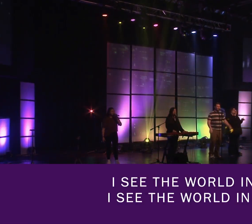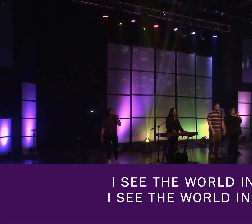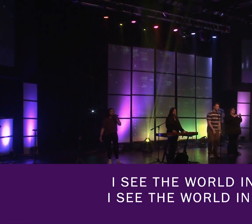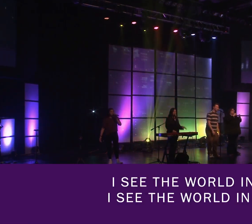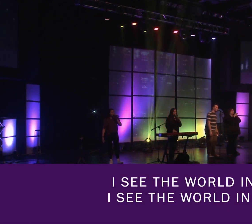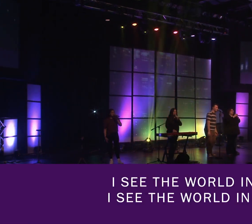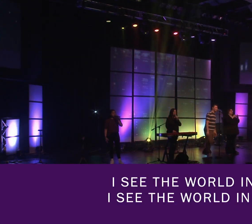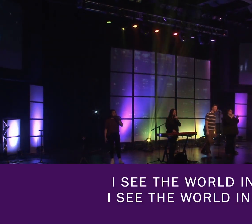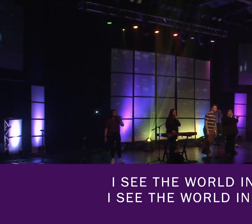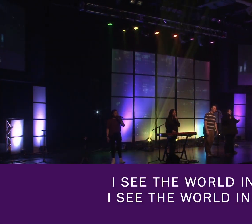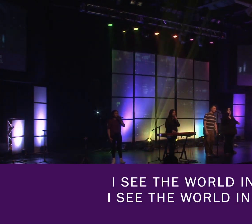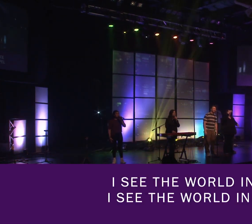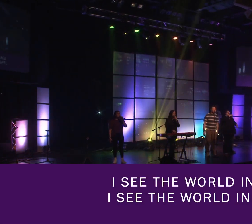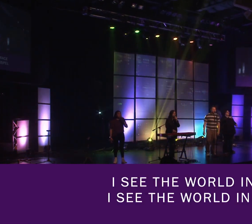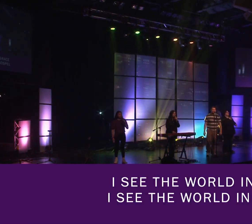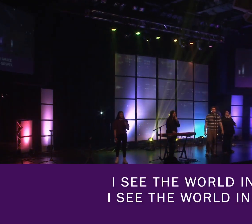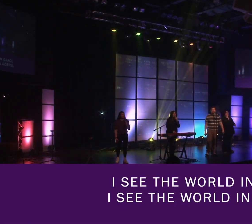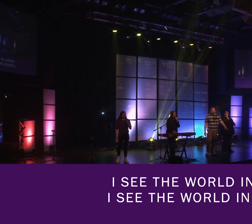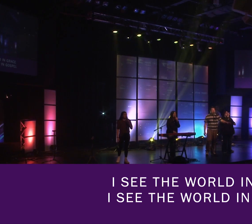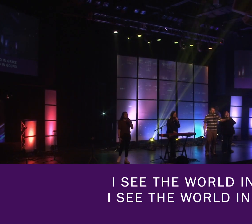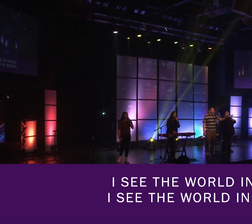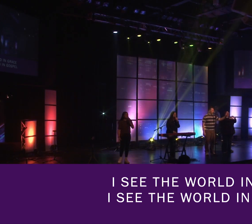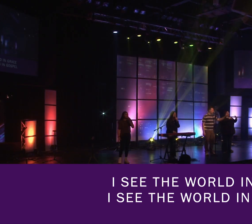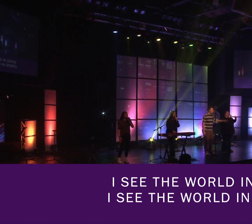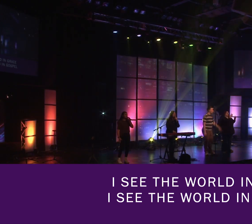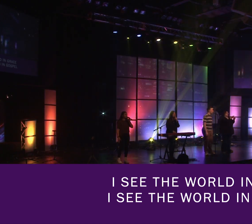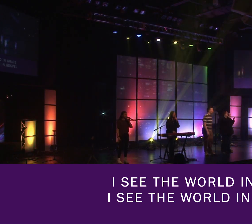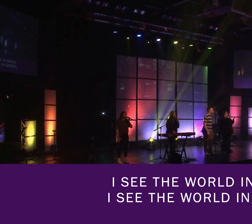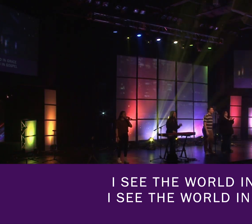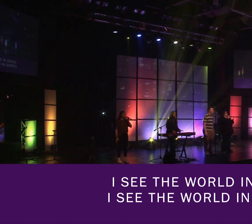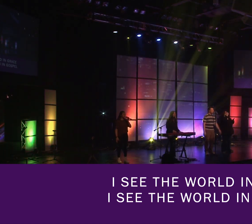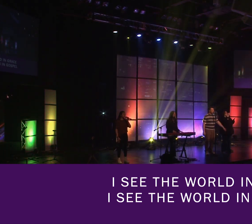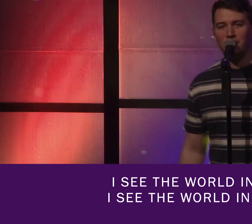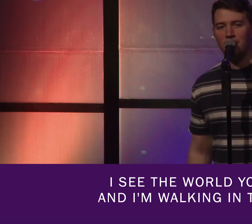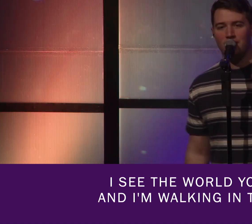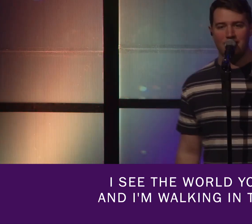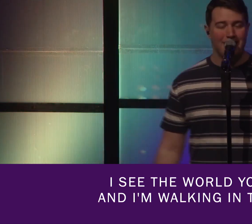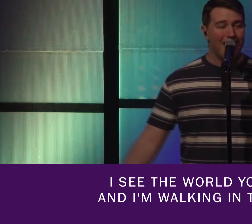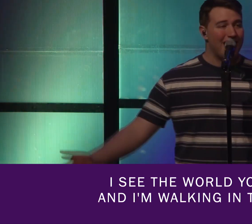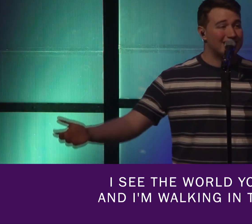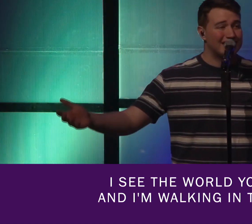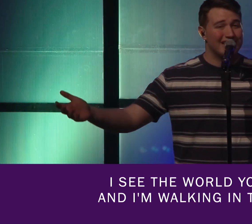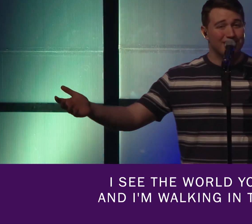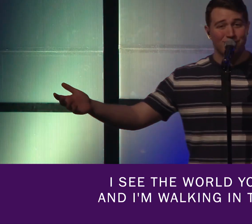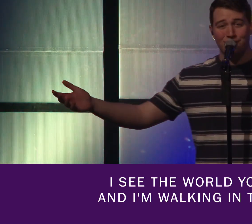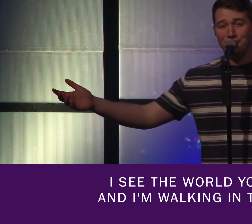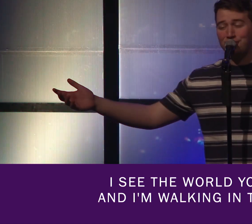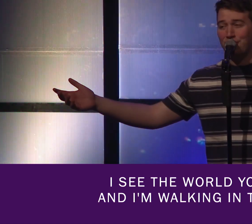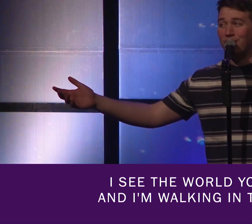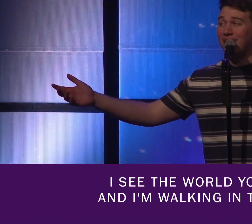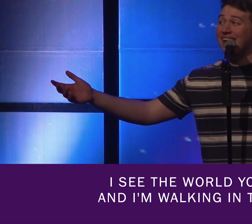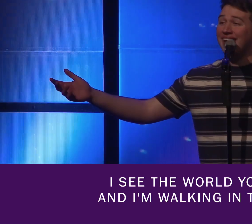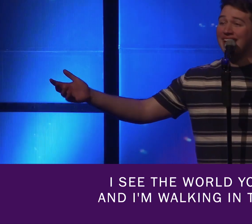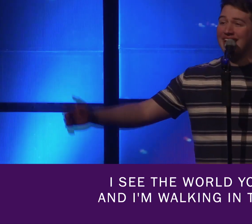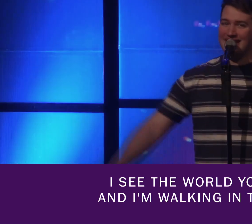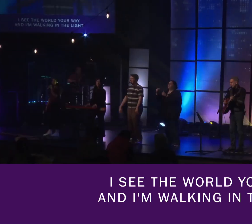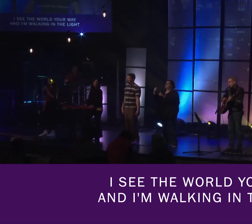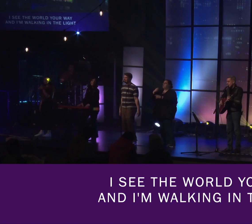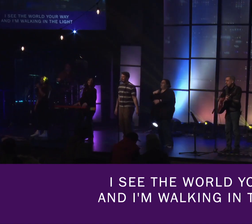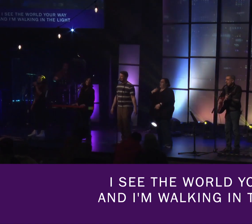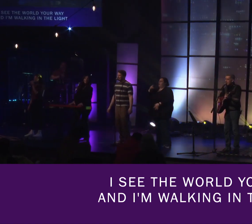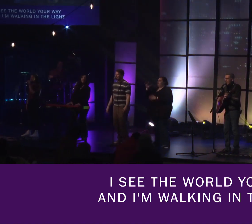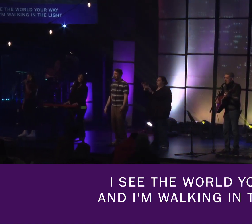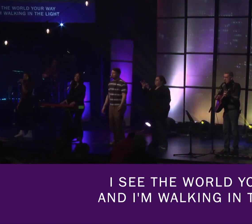I see the world in grace. I see the world in gospel. I see the world your